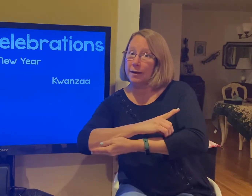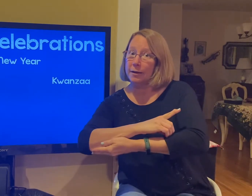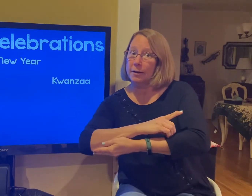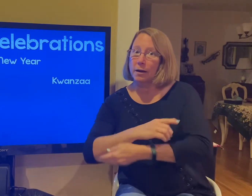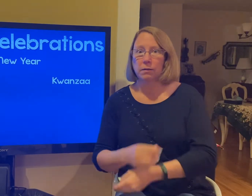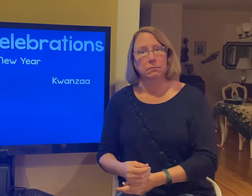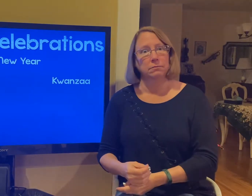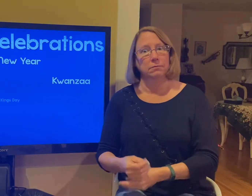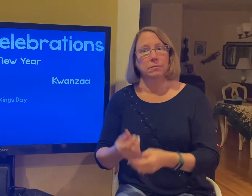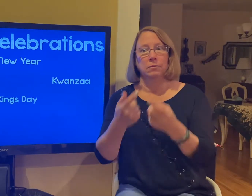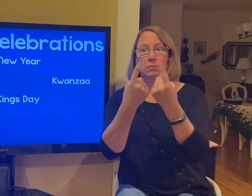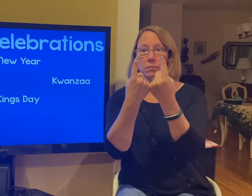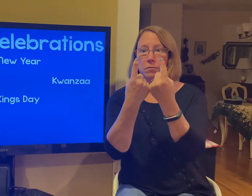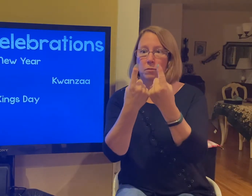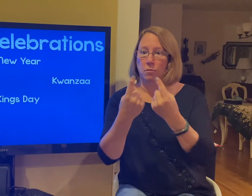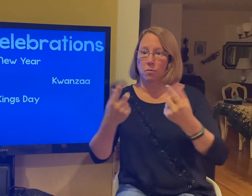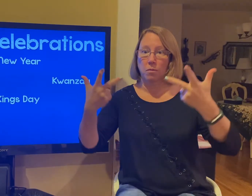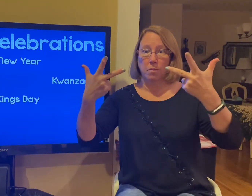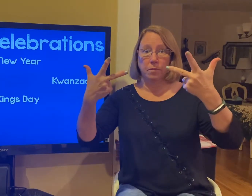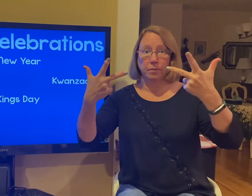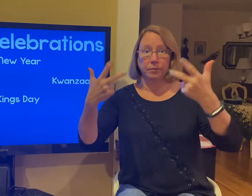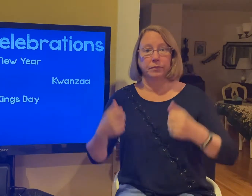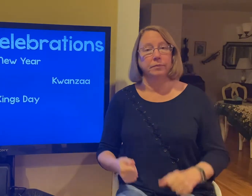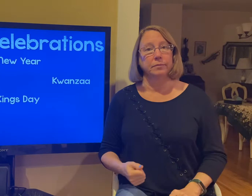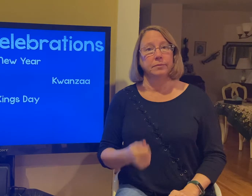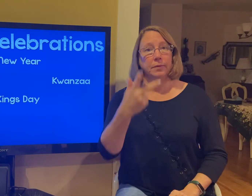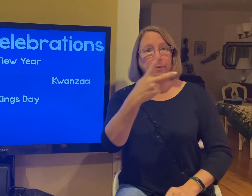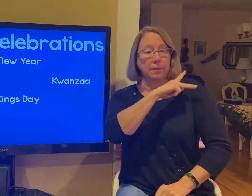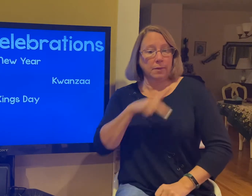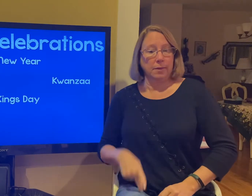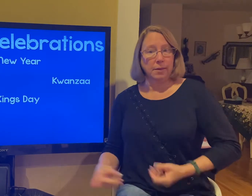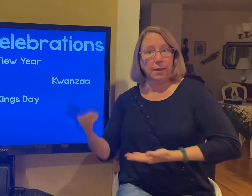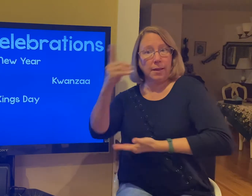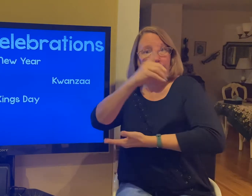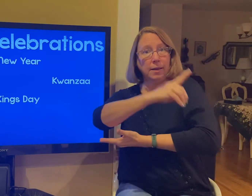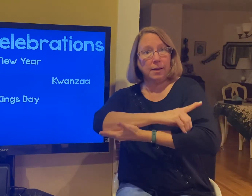Kwanzaa. Three Kings Day. Hanukkah.